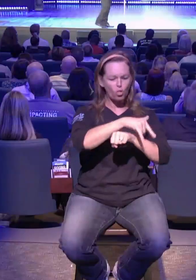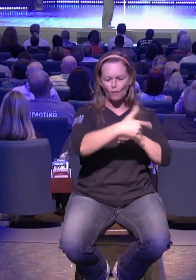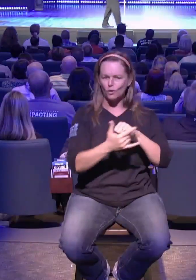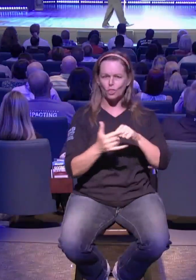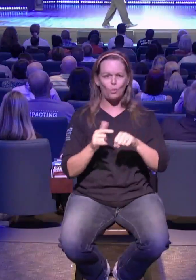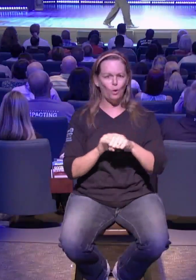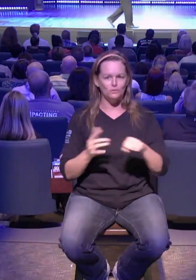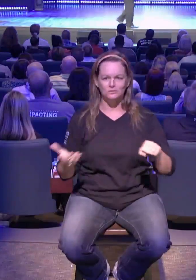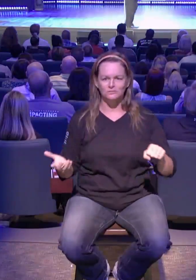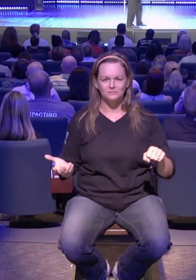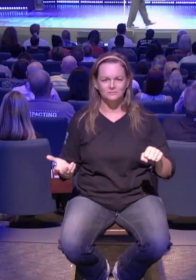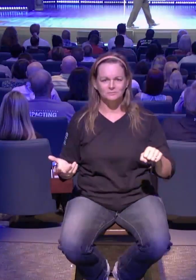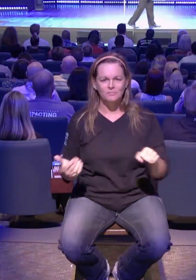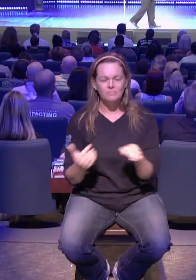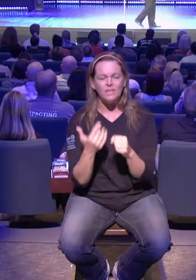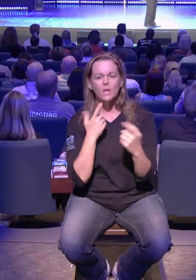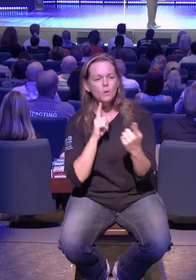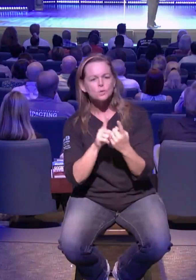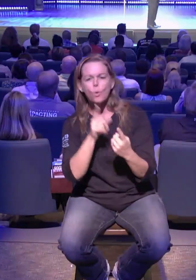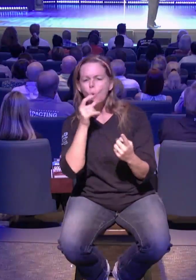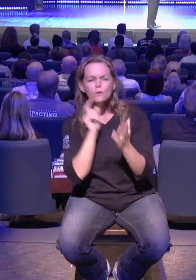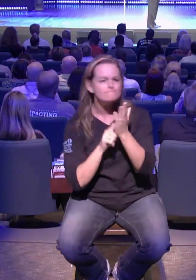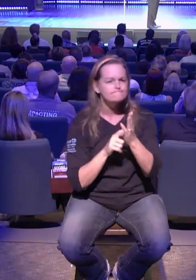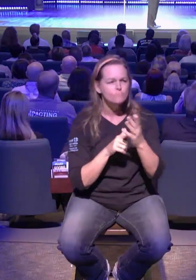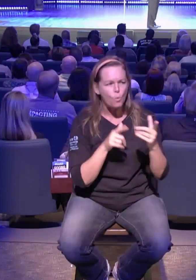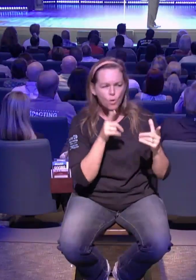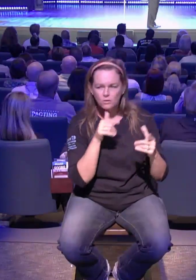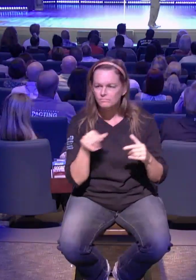together. He's looking for someone to share Jesus with,